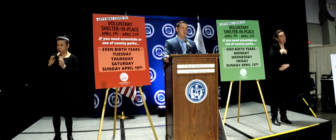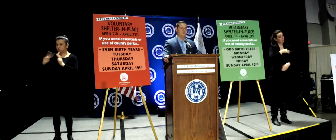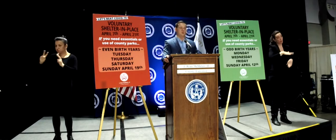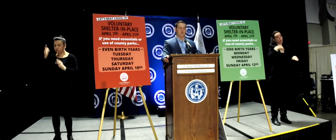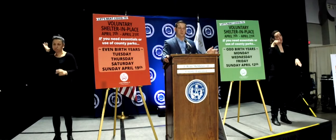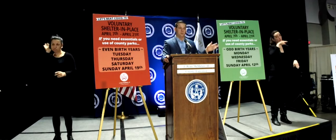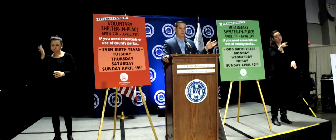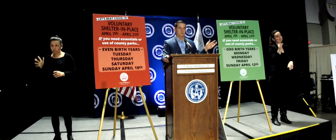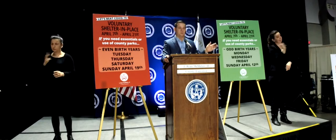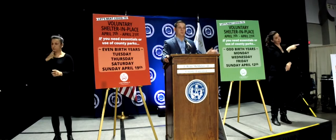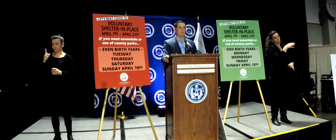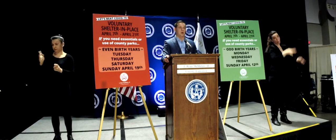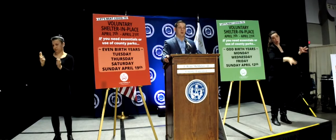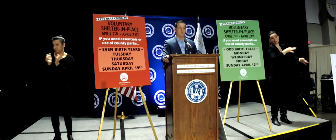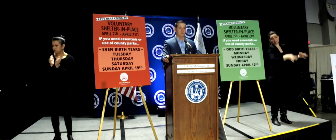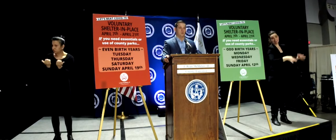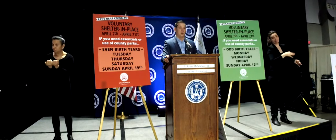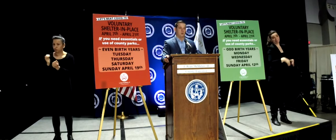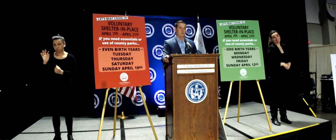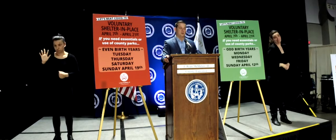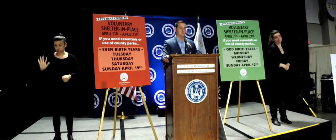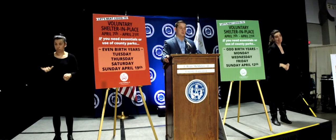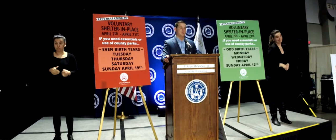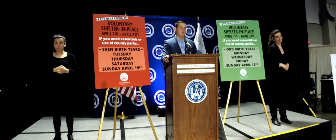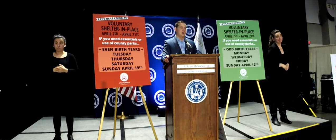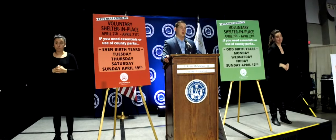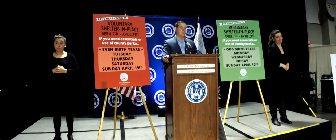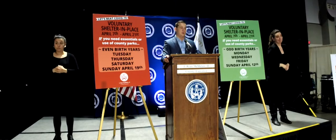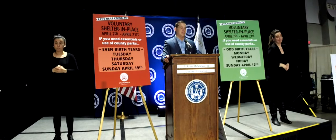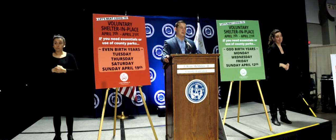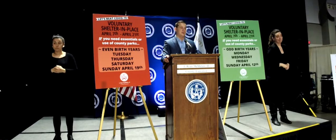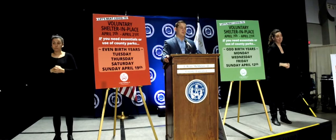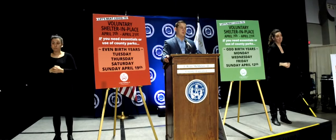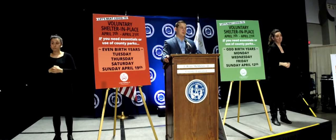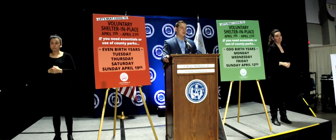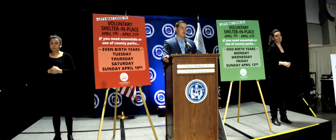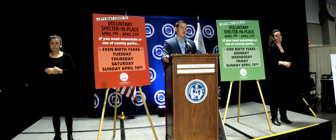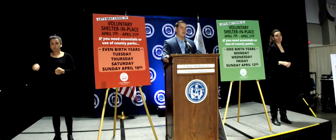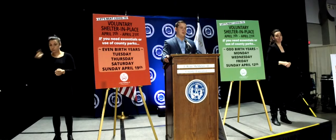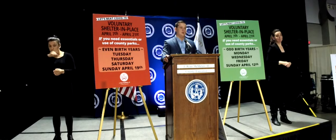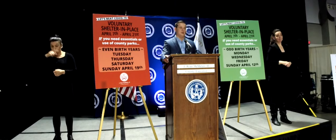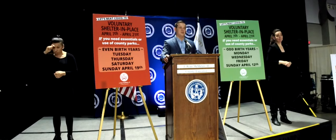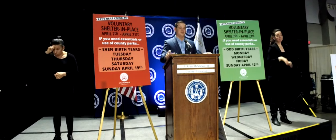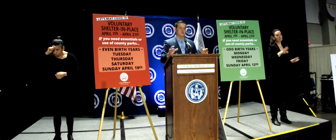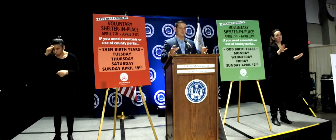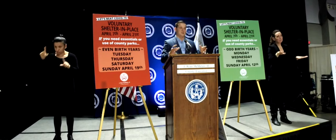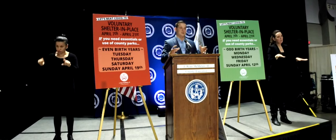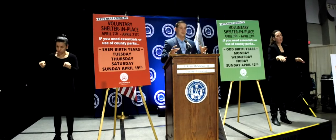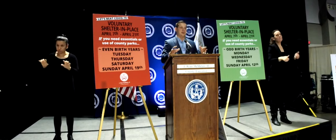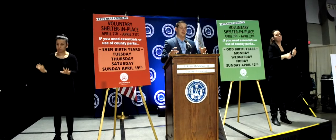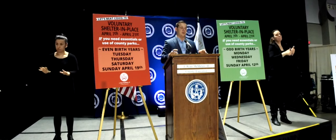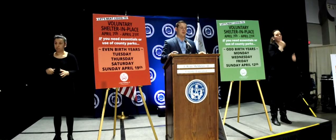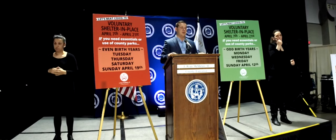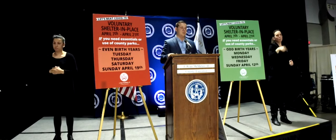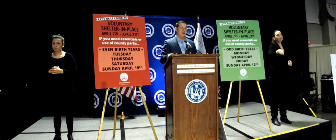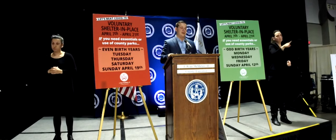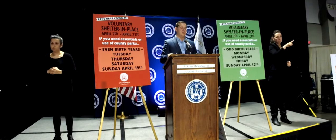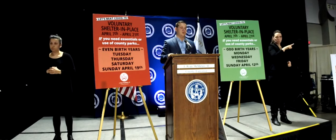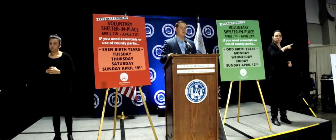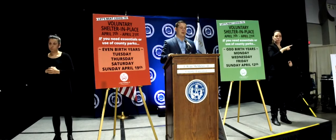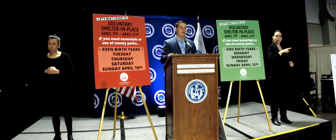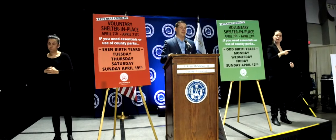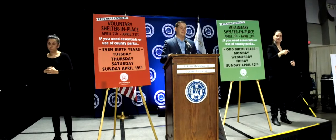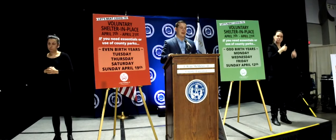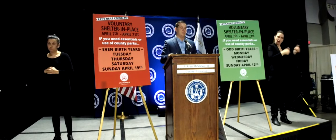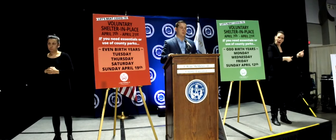the good news is most people are doing well with this related to egregiously getting together. The bad